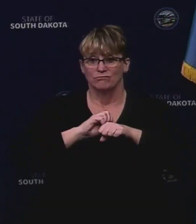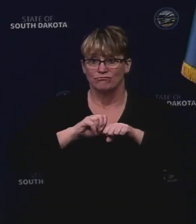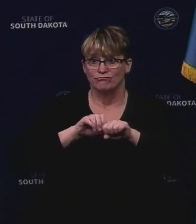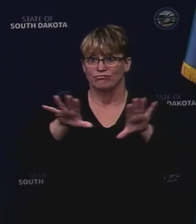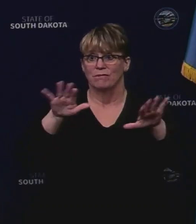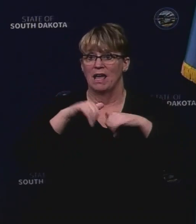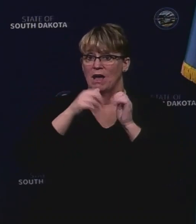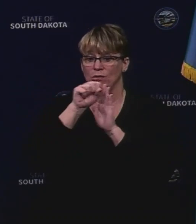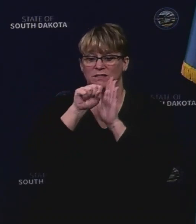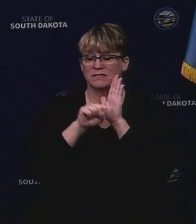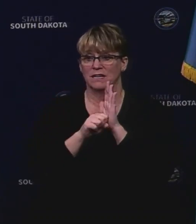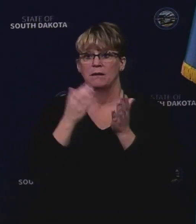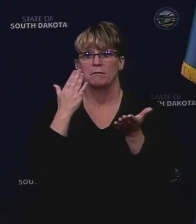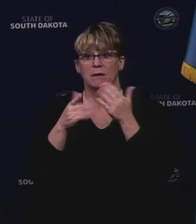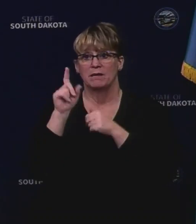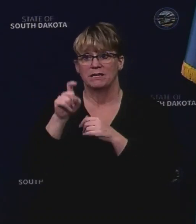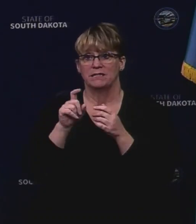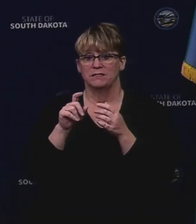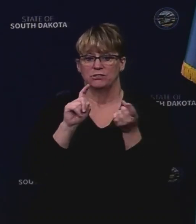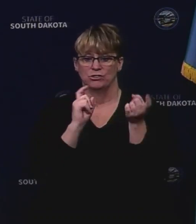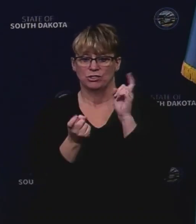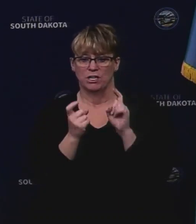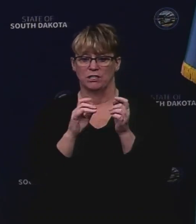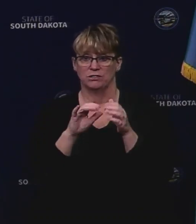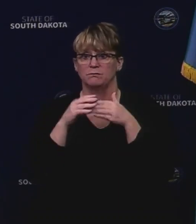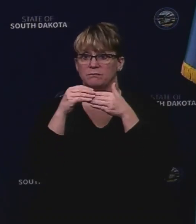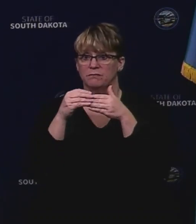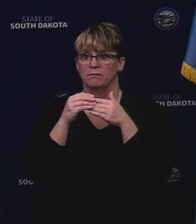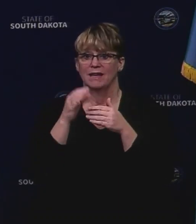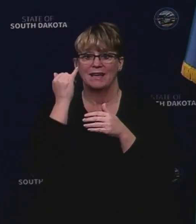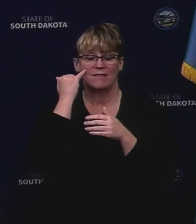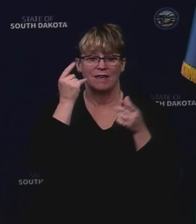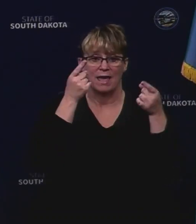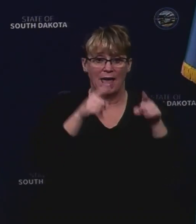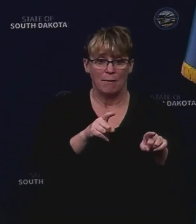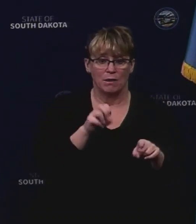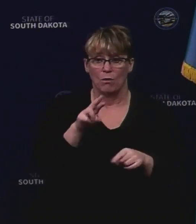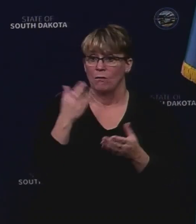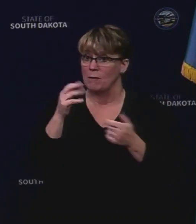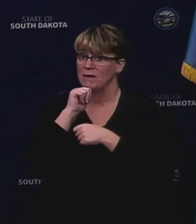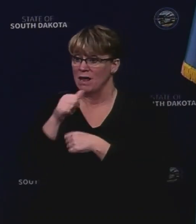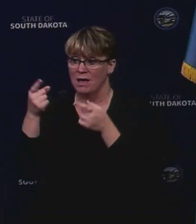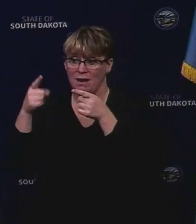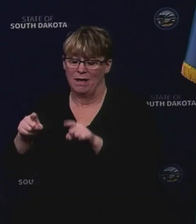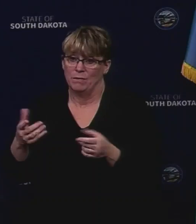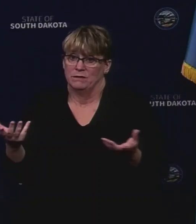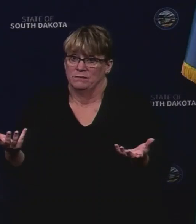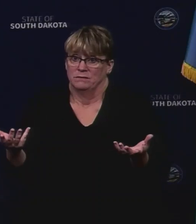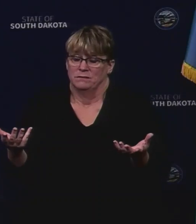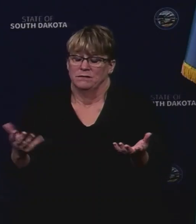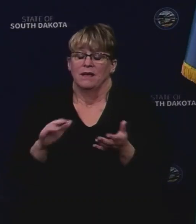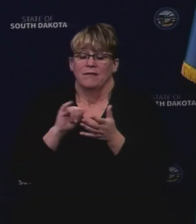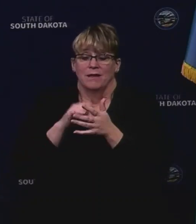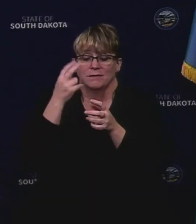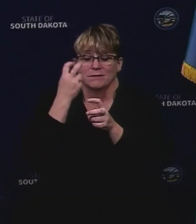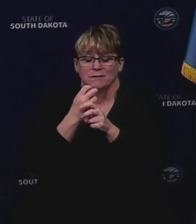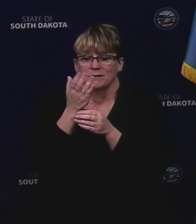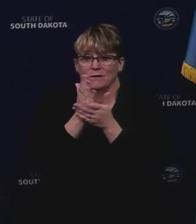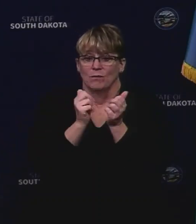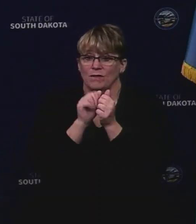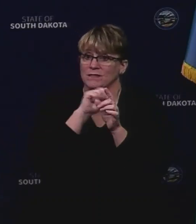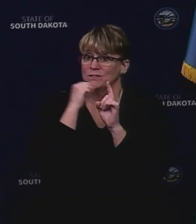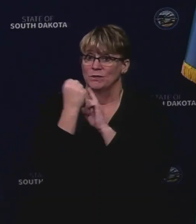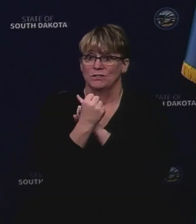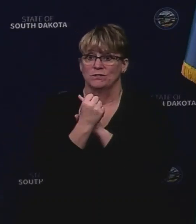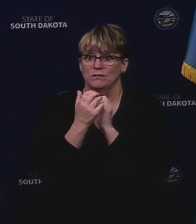spreads across our state, that we might need to change how those events happen or if they happen at all. And that's kind of the difficult thing in the